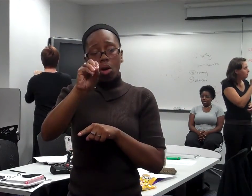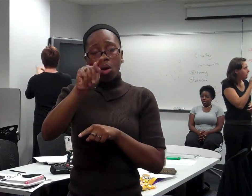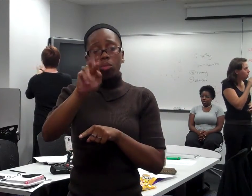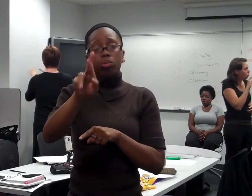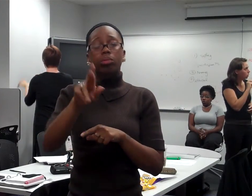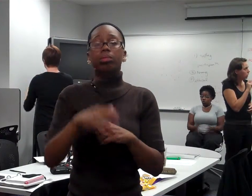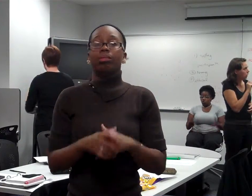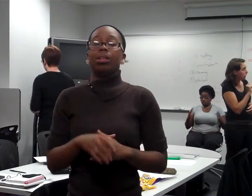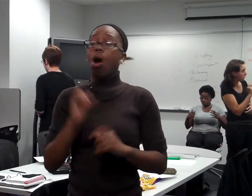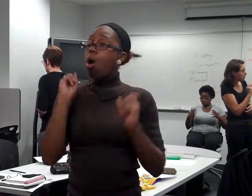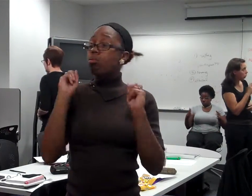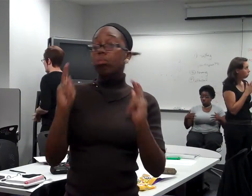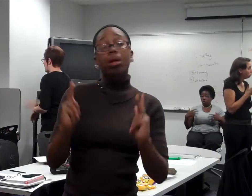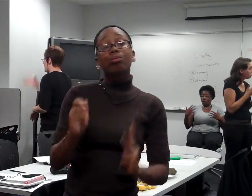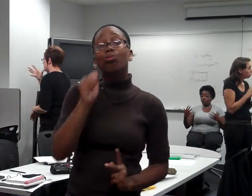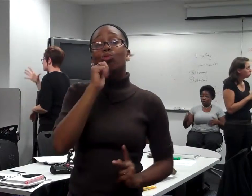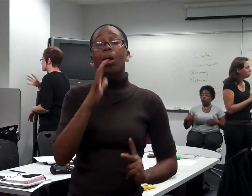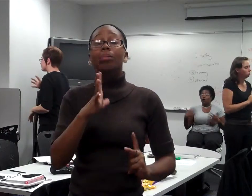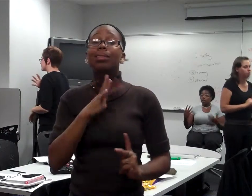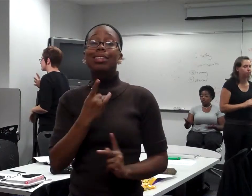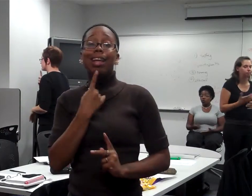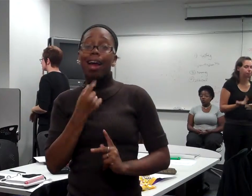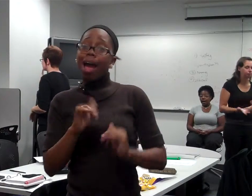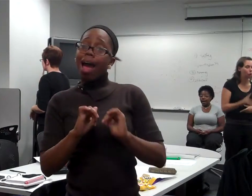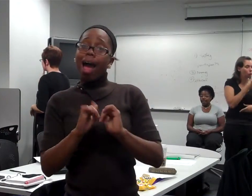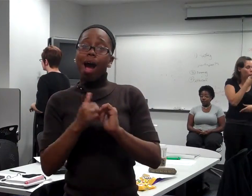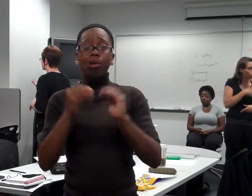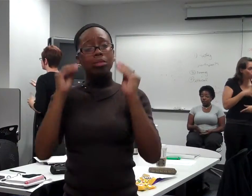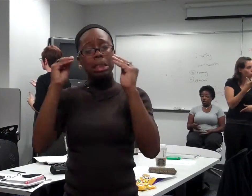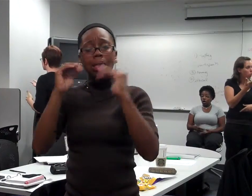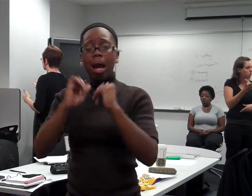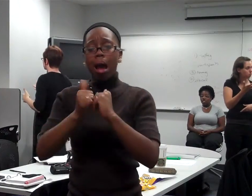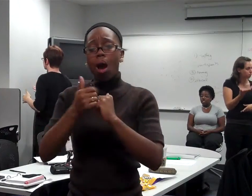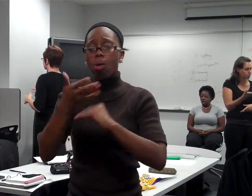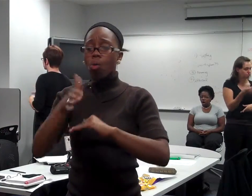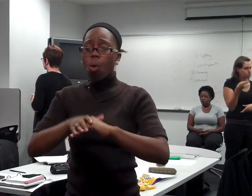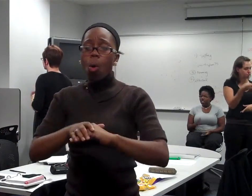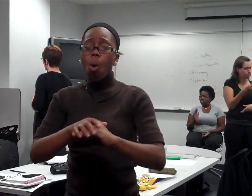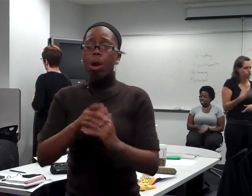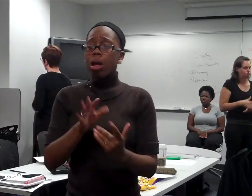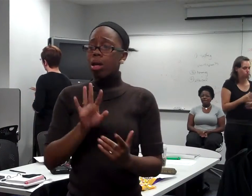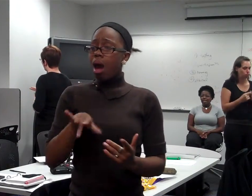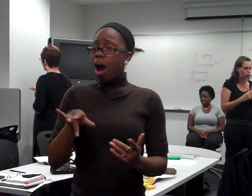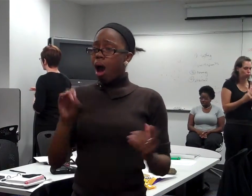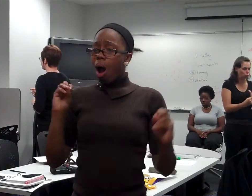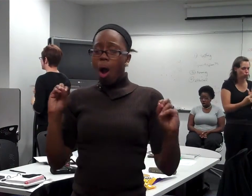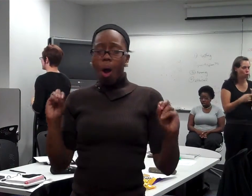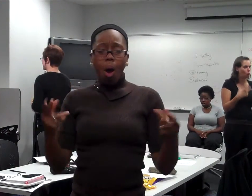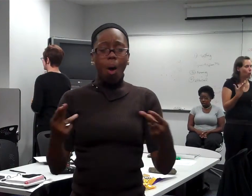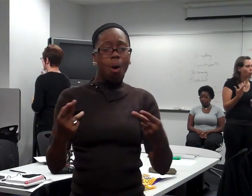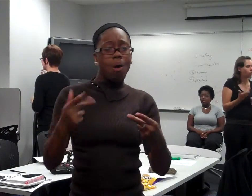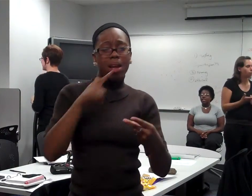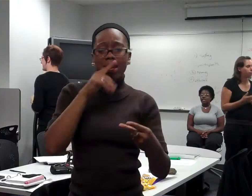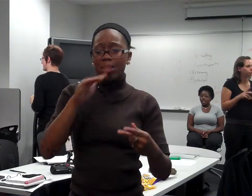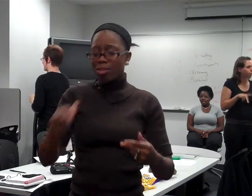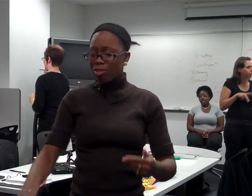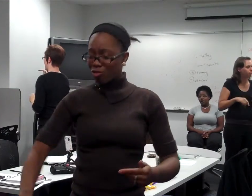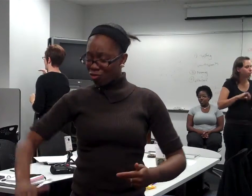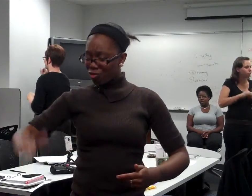said, who was, you know, showing people how to get on the ride and where to go, she says, oh, he just made it. He's tall enough. He can get on